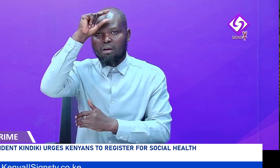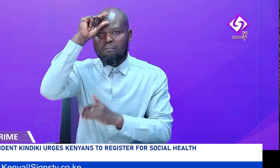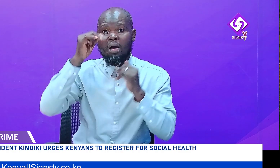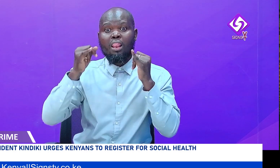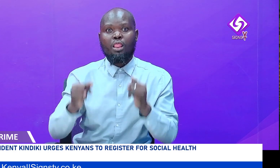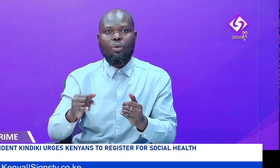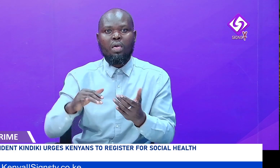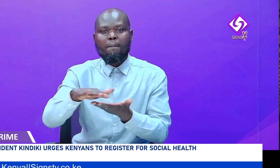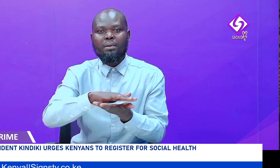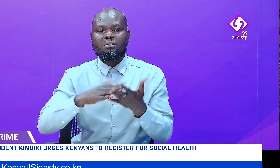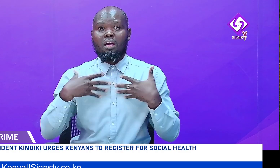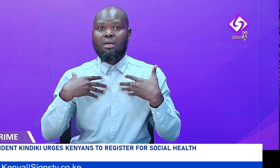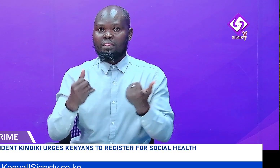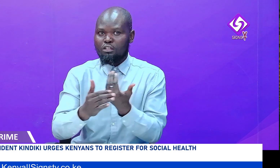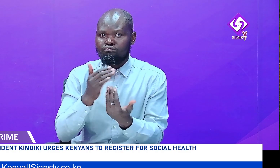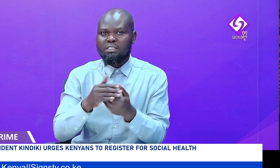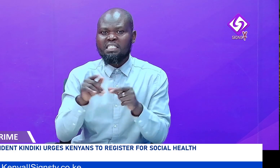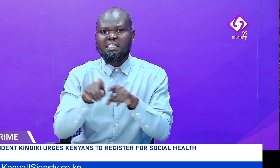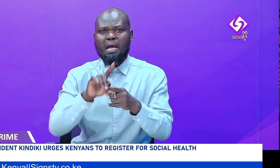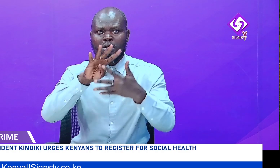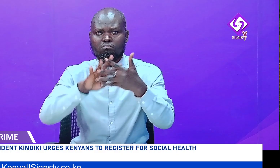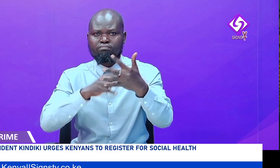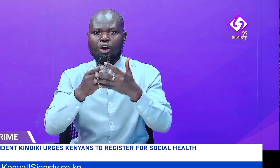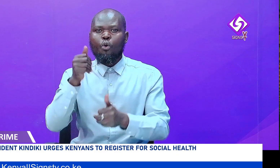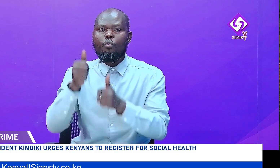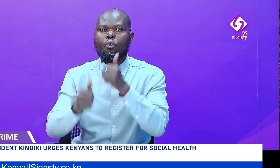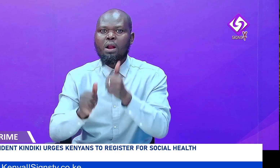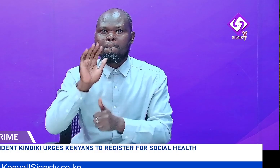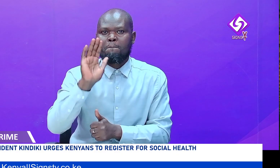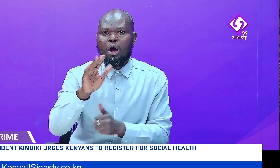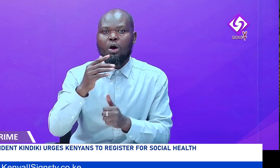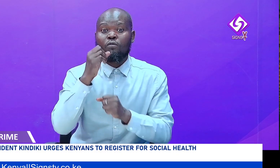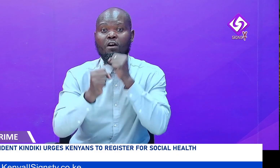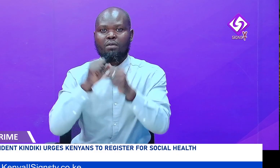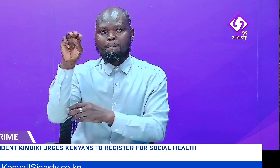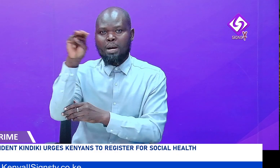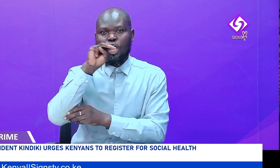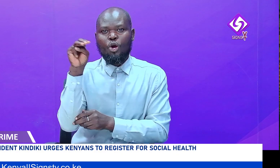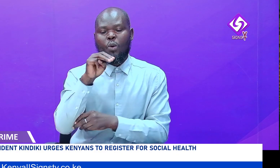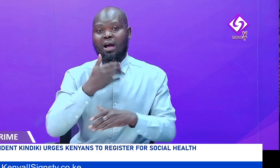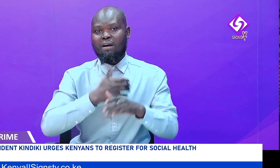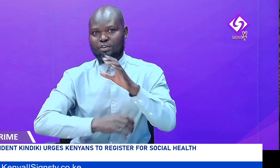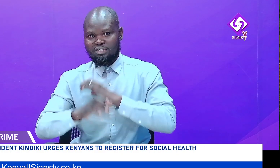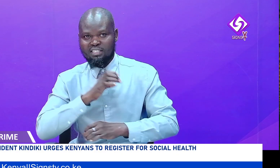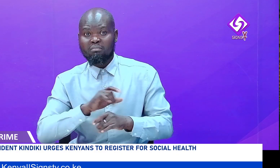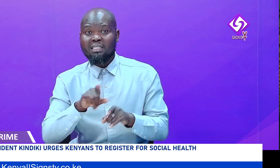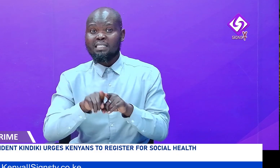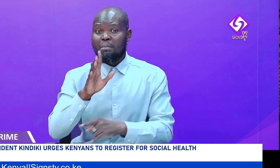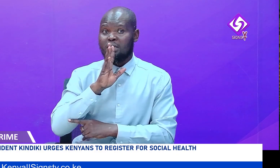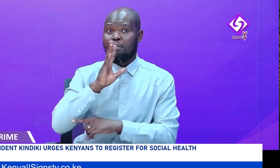Authority (SHA) under the government's new Universal Healthcare Scheme, which targets 55 million citizens. Speaking on